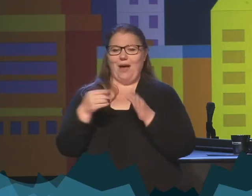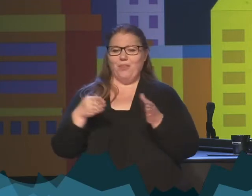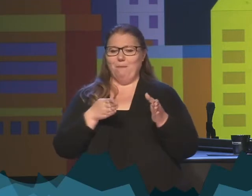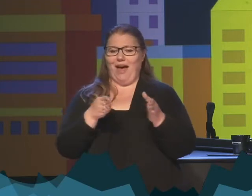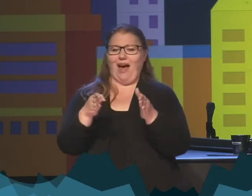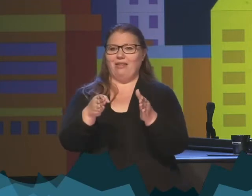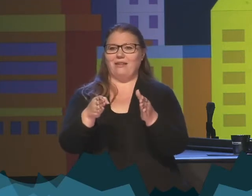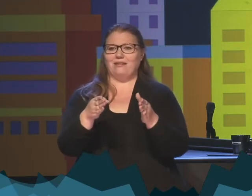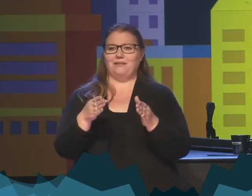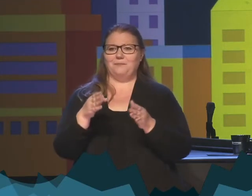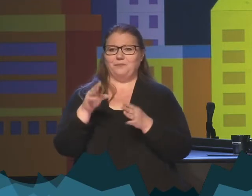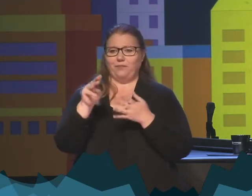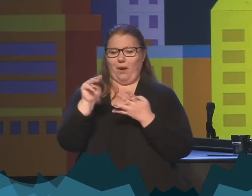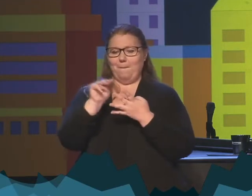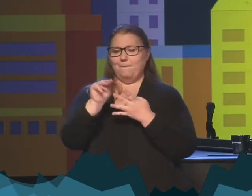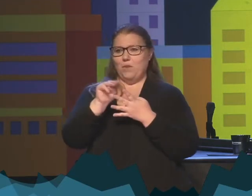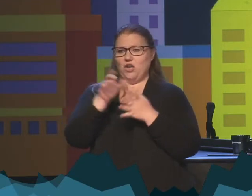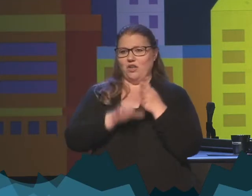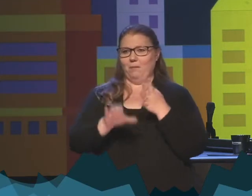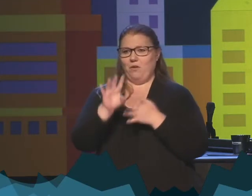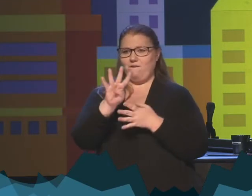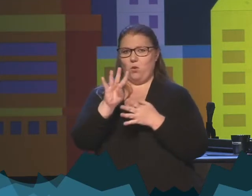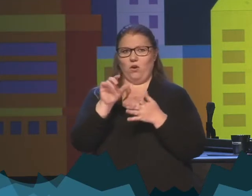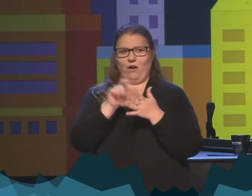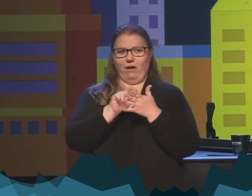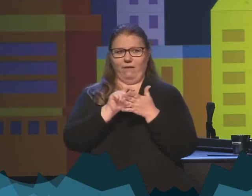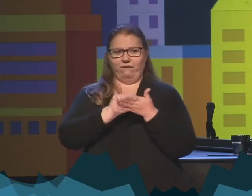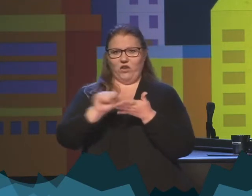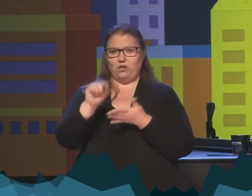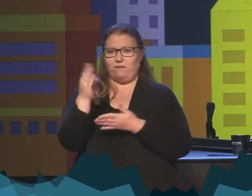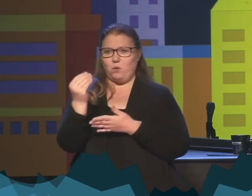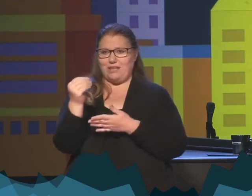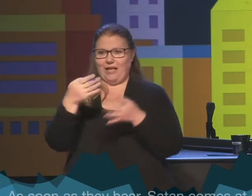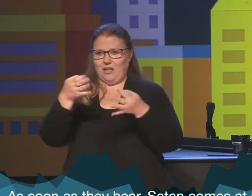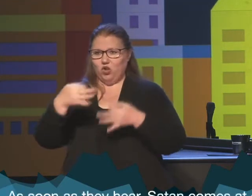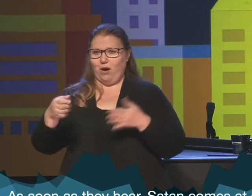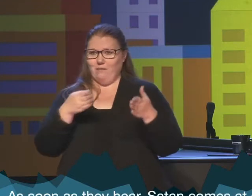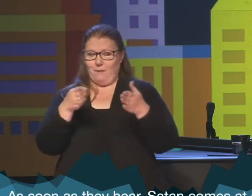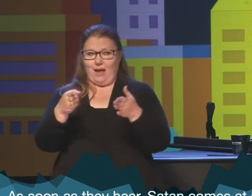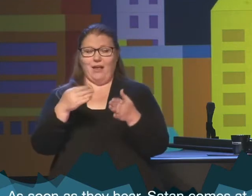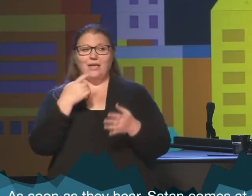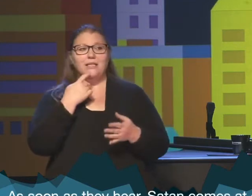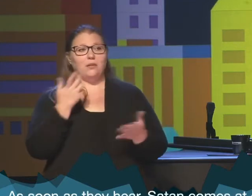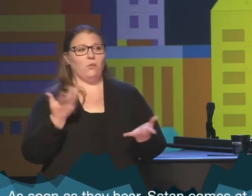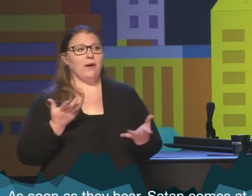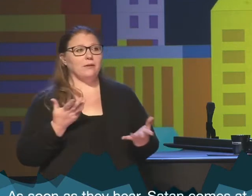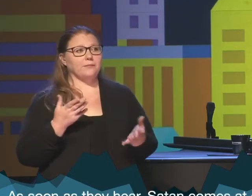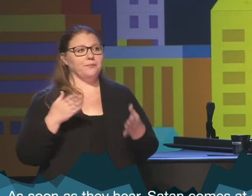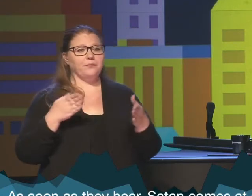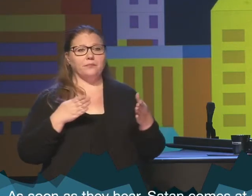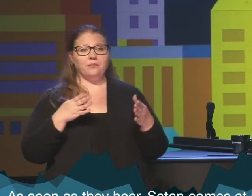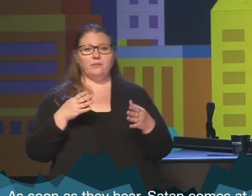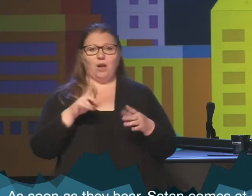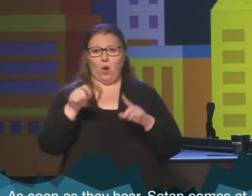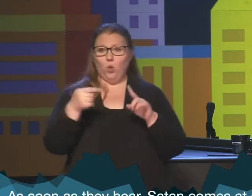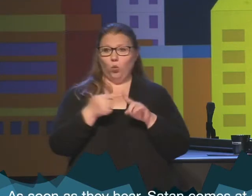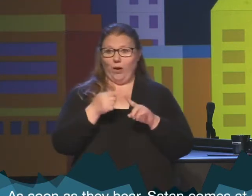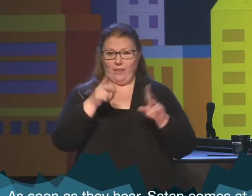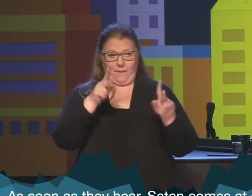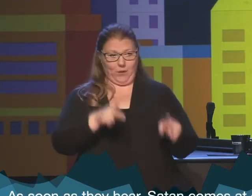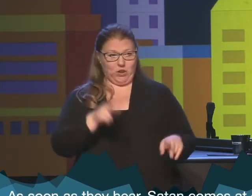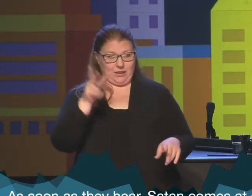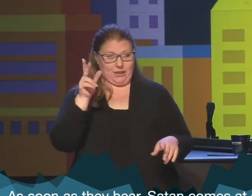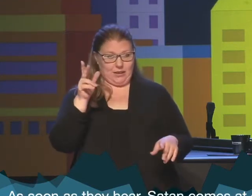right? Mark chapter 4, verse 14, Mark describes the path. He says, this is what the path is. As soon as they hear the seed that